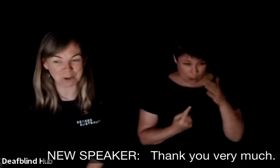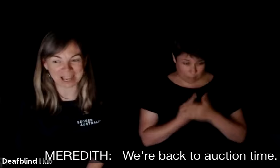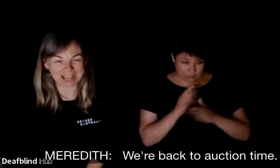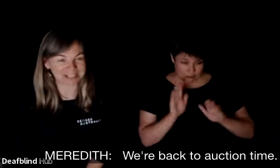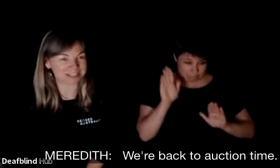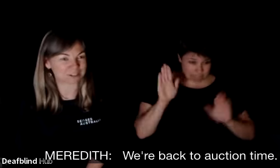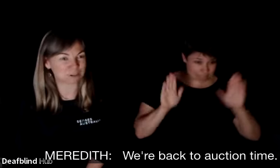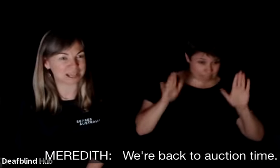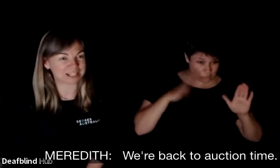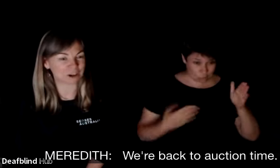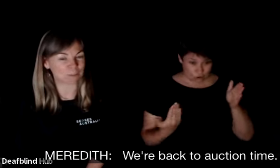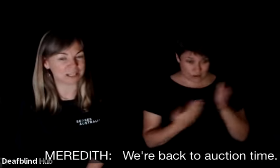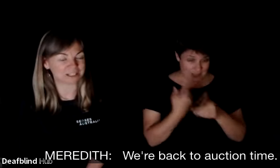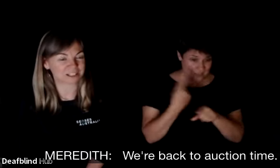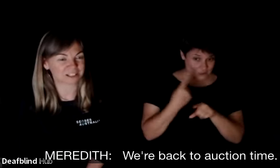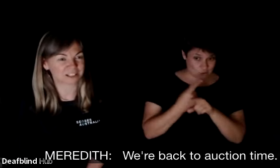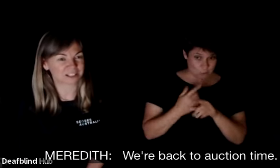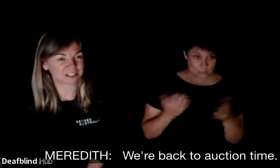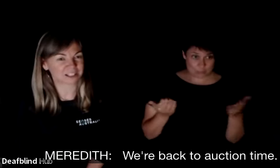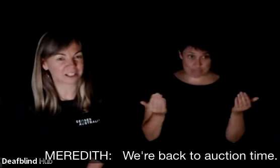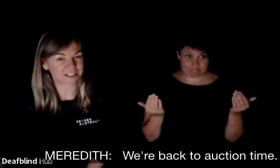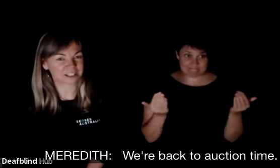up your hand or make a comment.